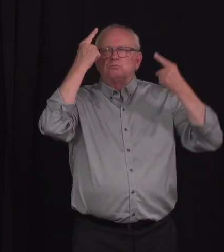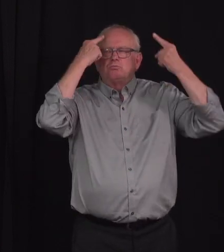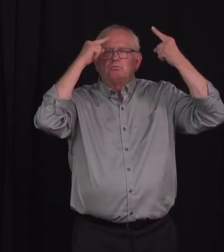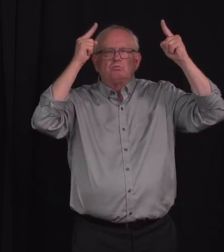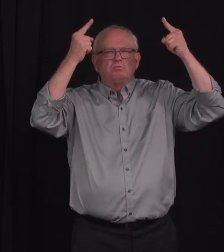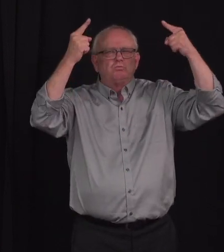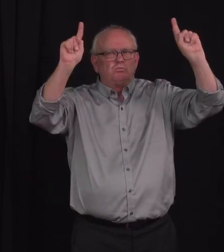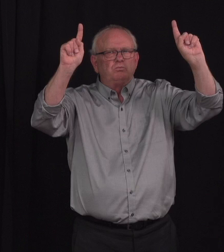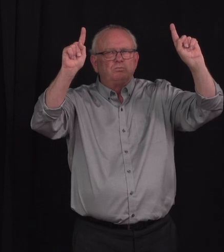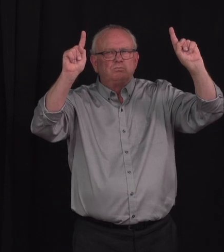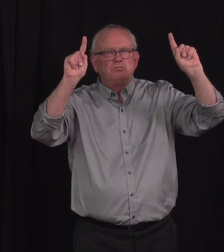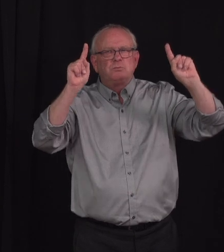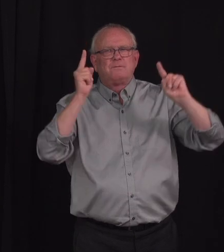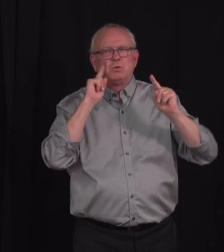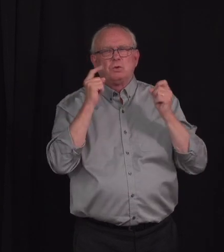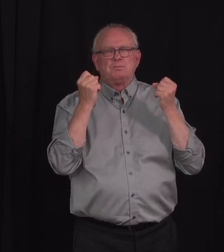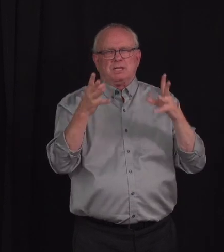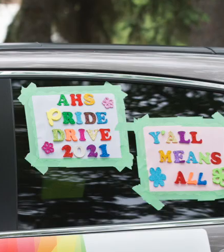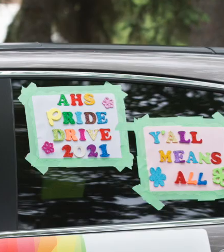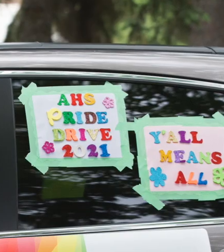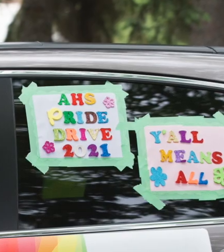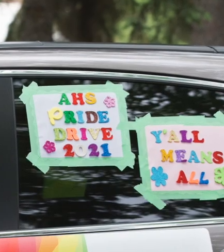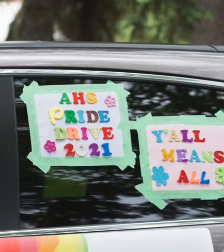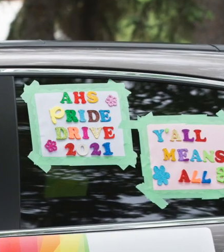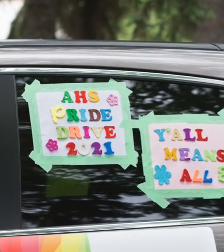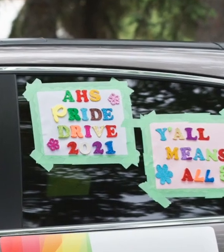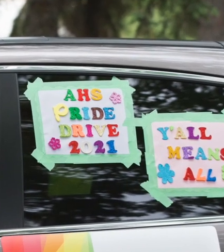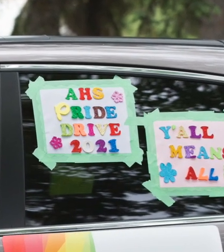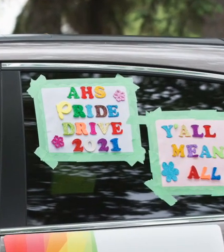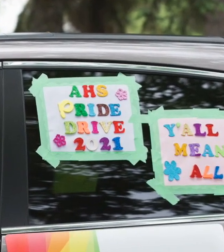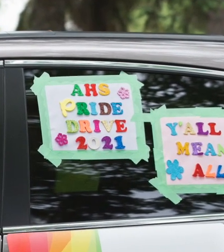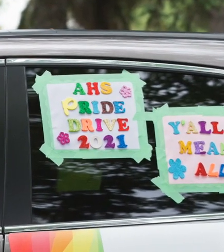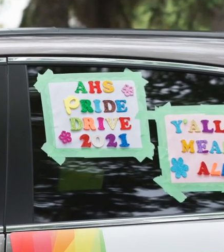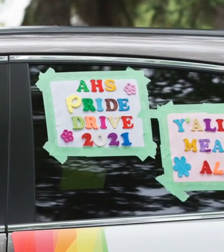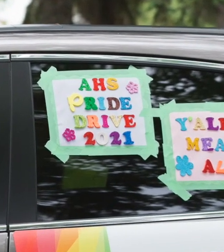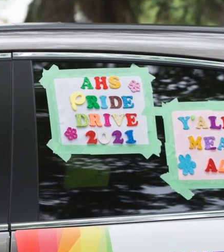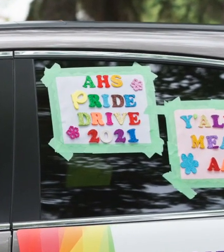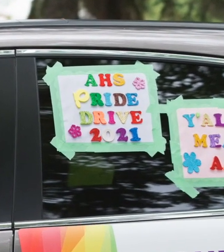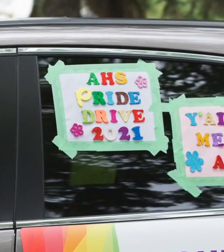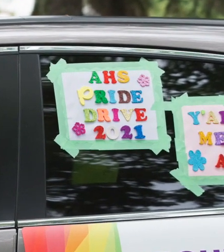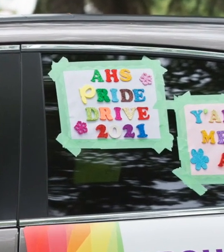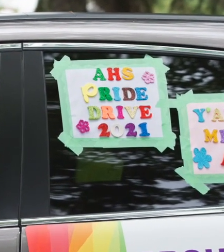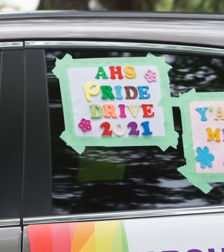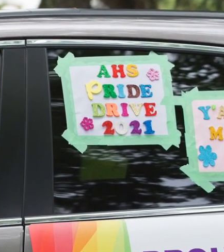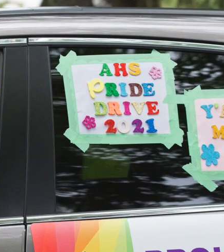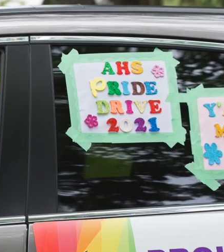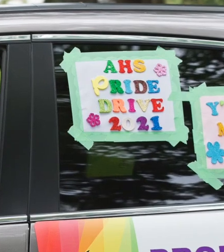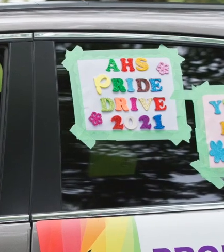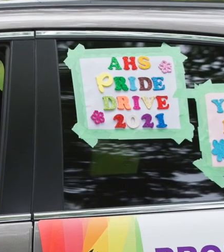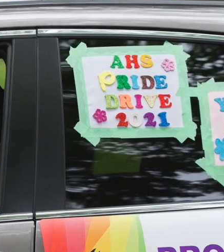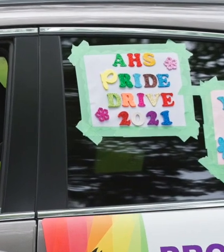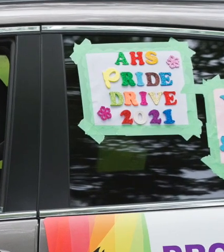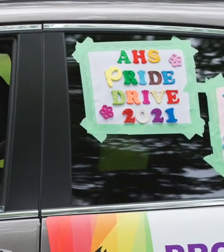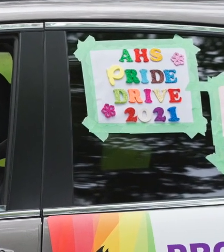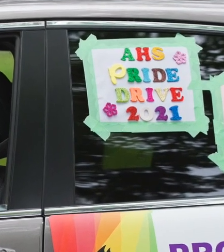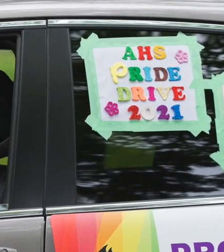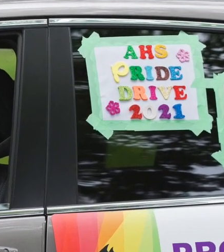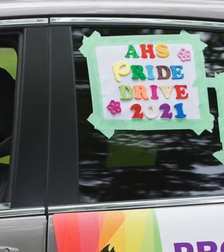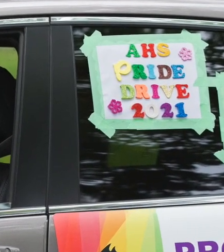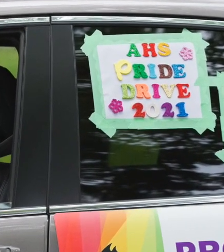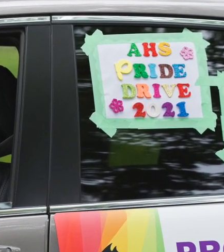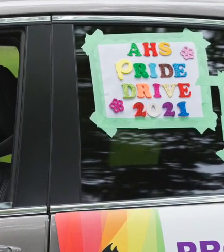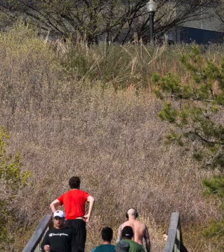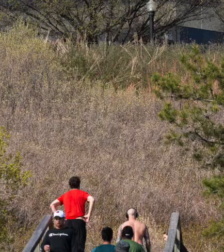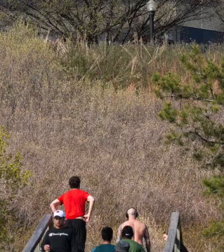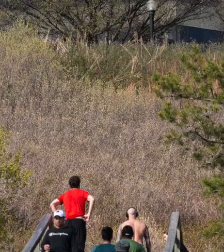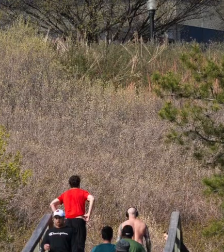Albertans immunized as possible, as soon as possible. As our numbers decrease, it's likely that it will